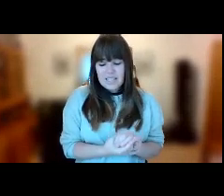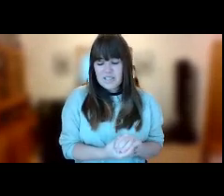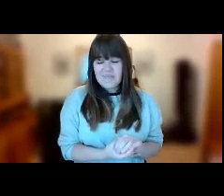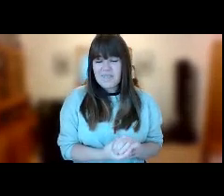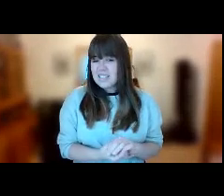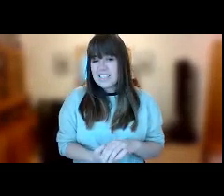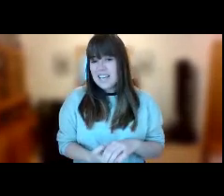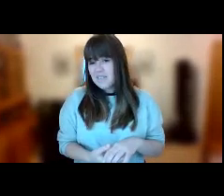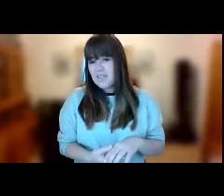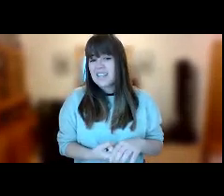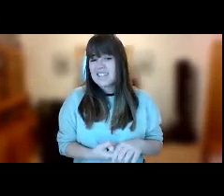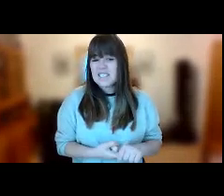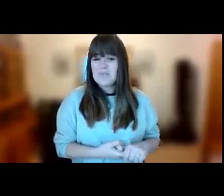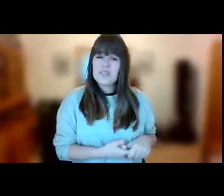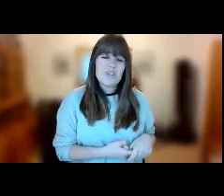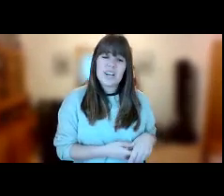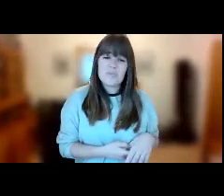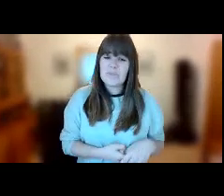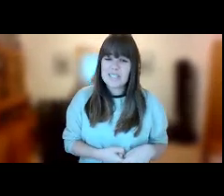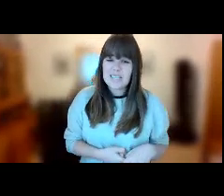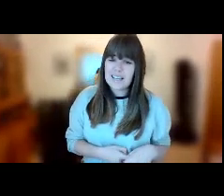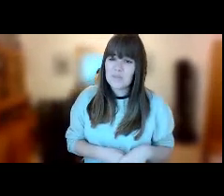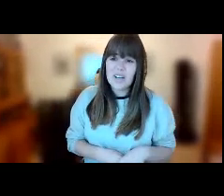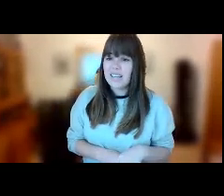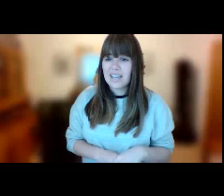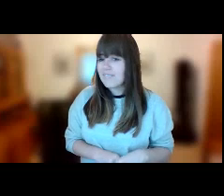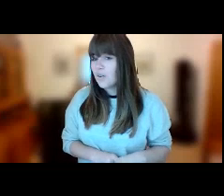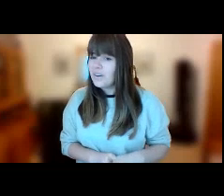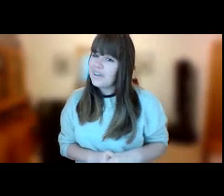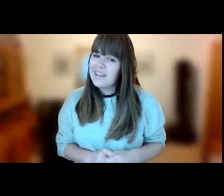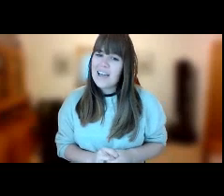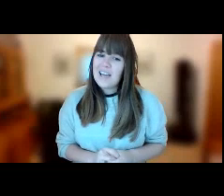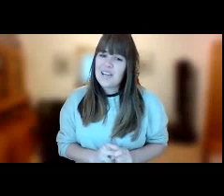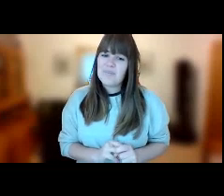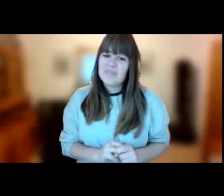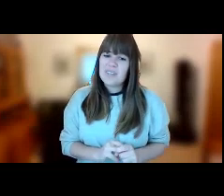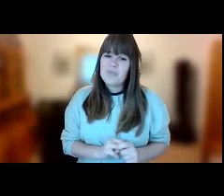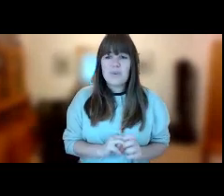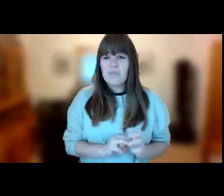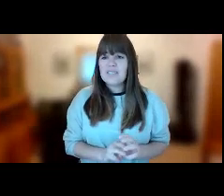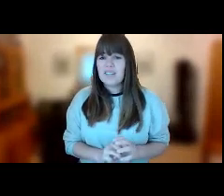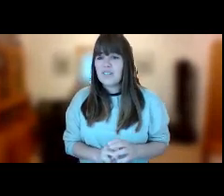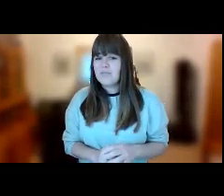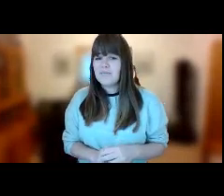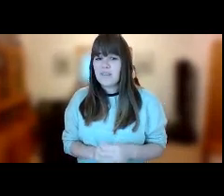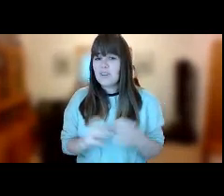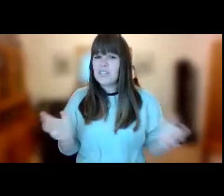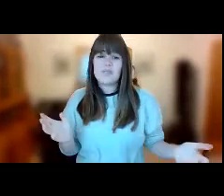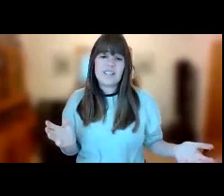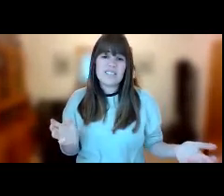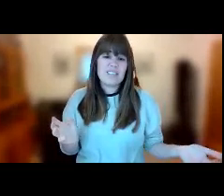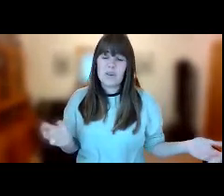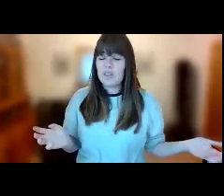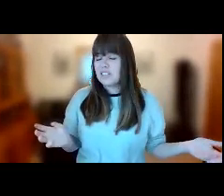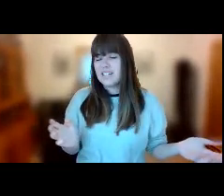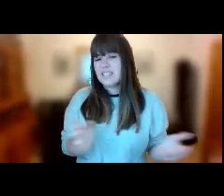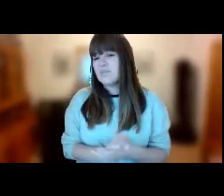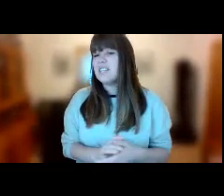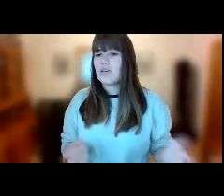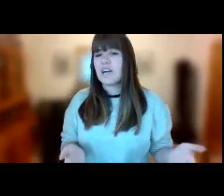Other thing is just, as I say, reflecting. Sometimes we are going to make mistakes, we are going to get it wrong, but when we do, being honest about that,